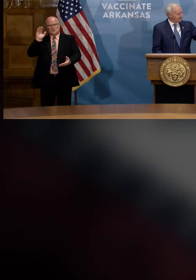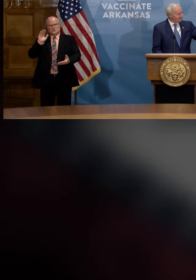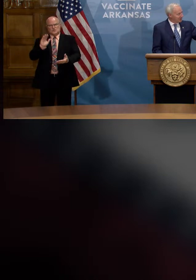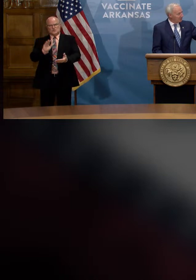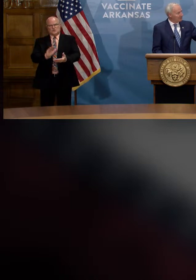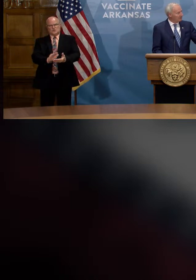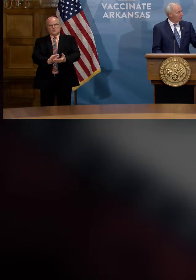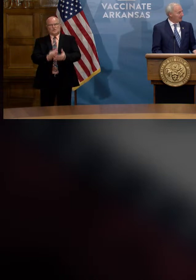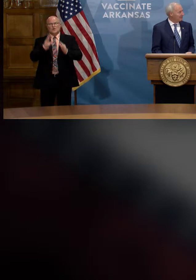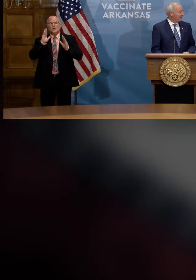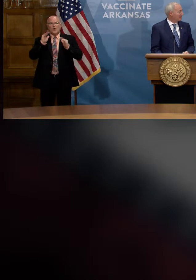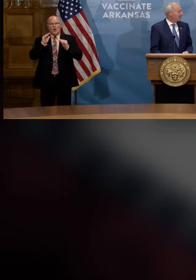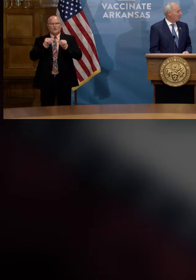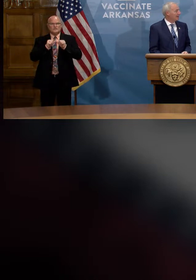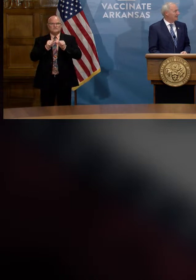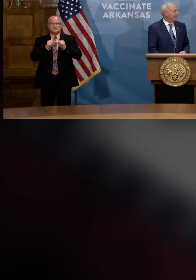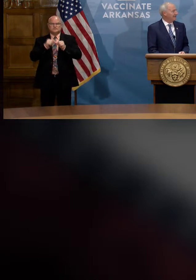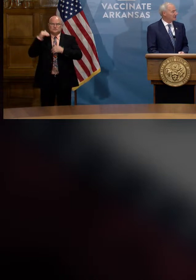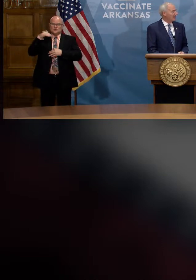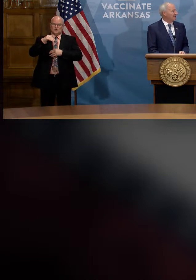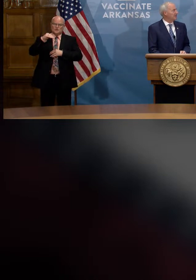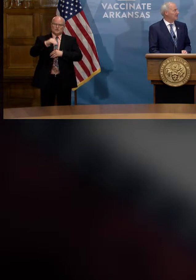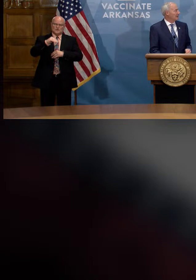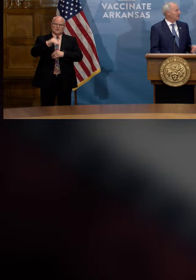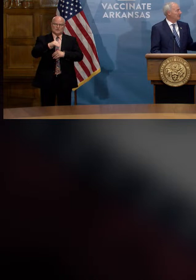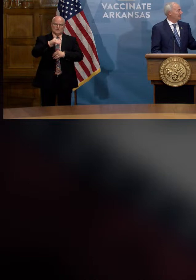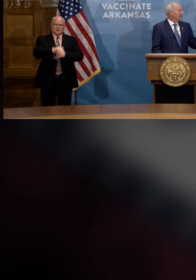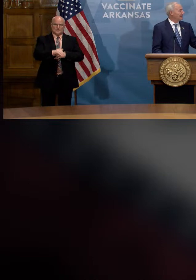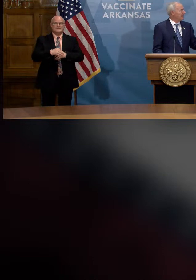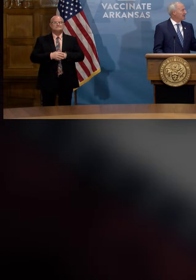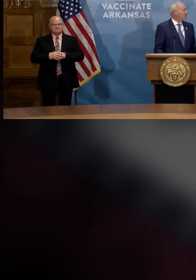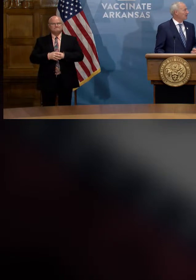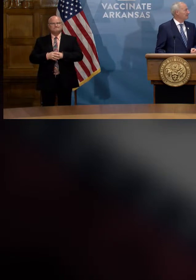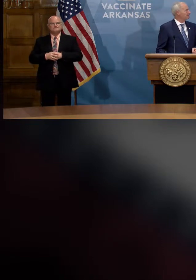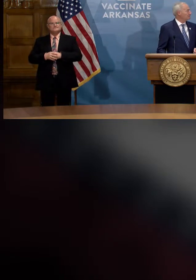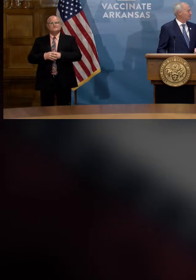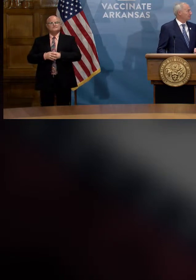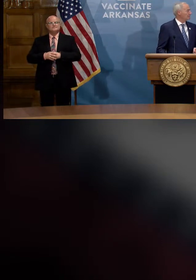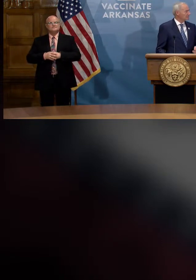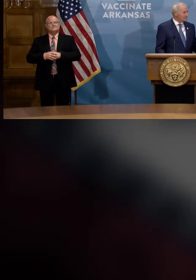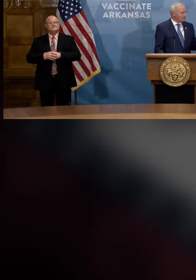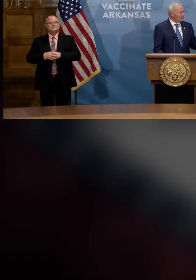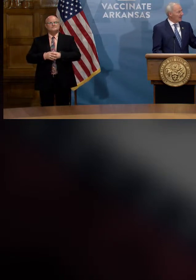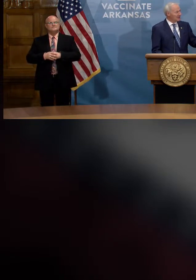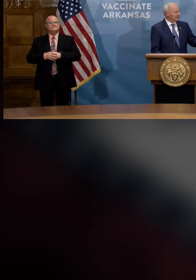And hopefully we'll keep that going in the same direction. Next one,